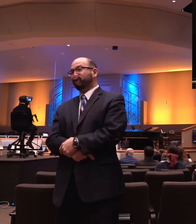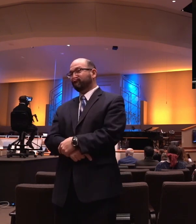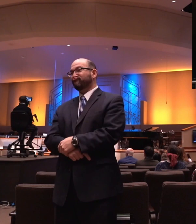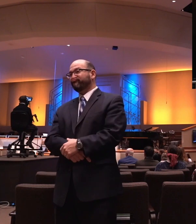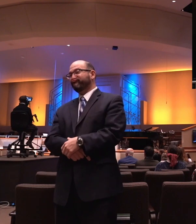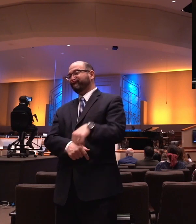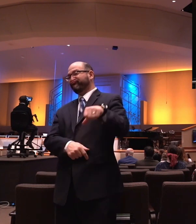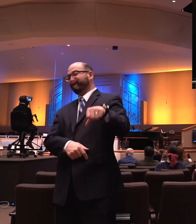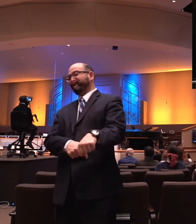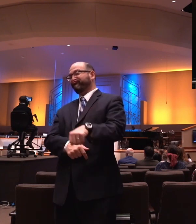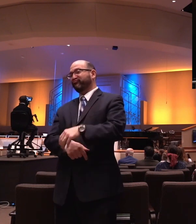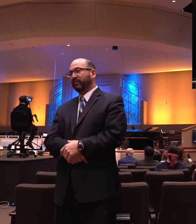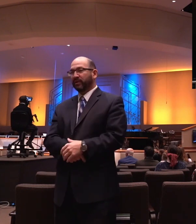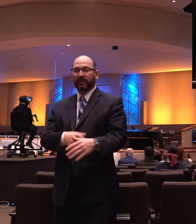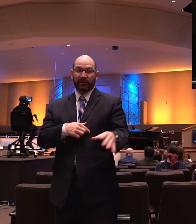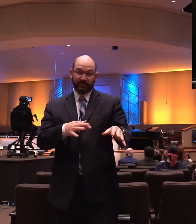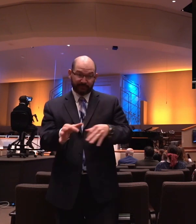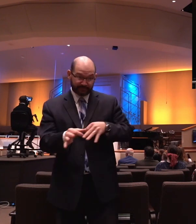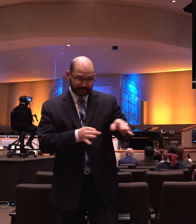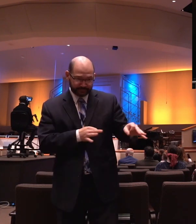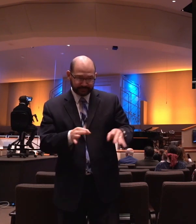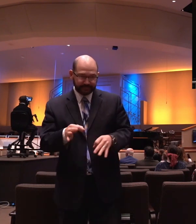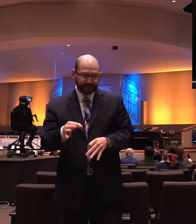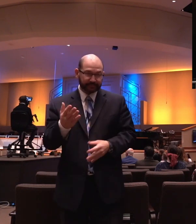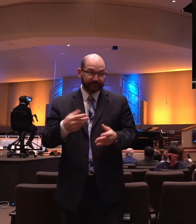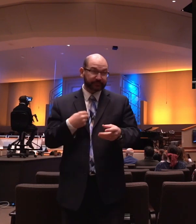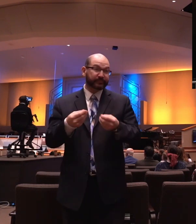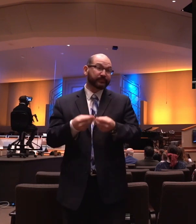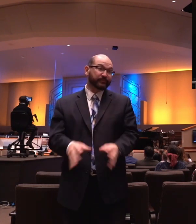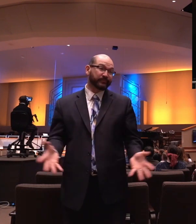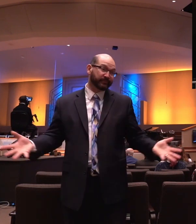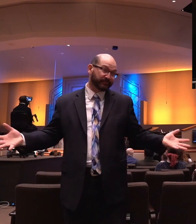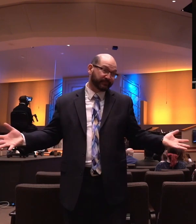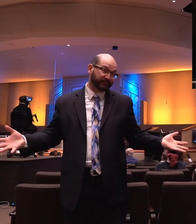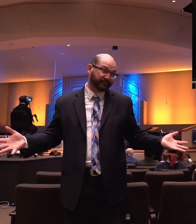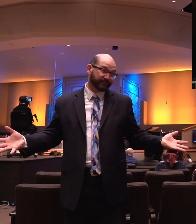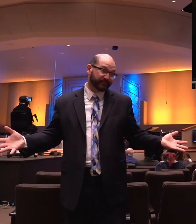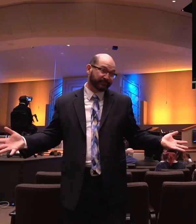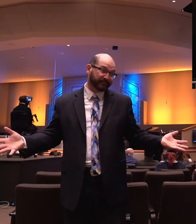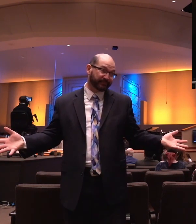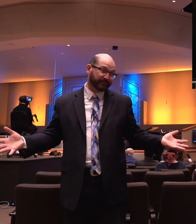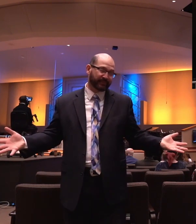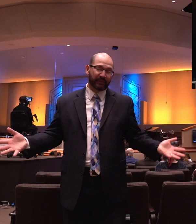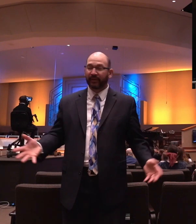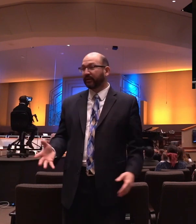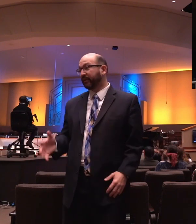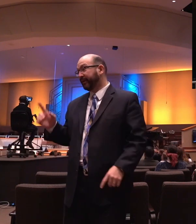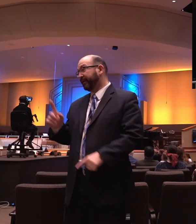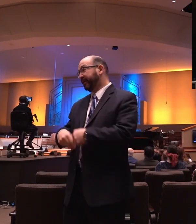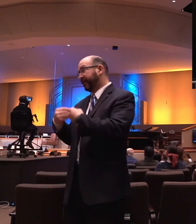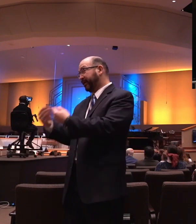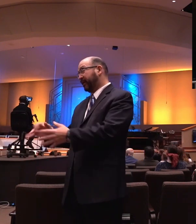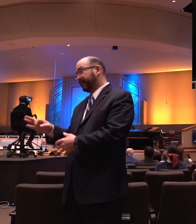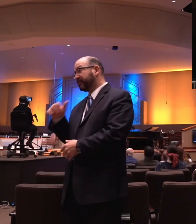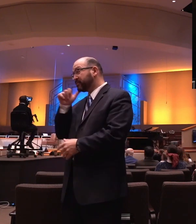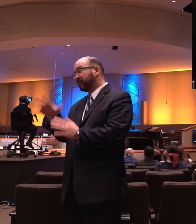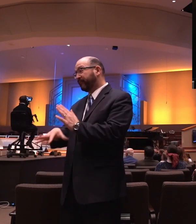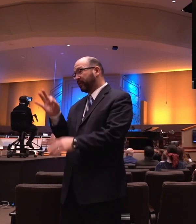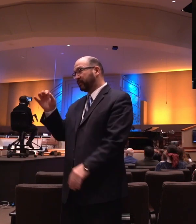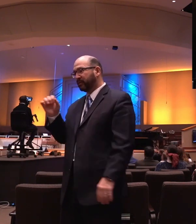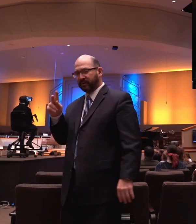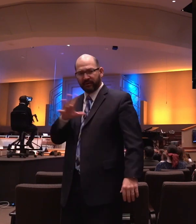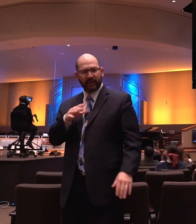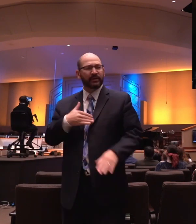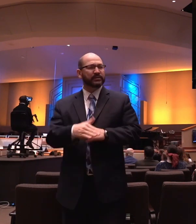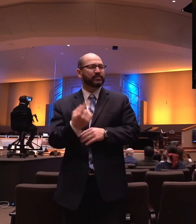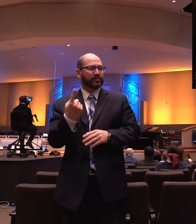And so I explained it to him. I said, I might have lost it. He said, well, I can't give it to you if you don't find it. I said, can